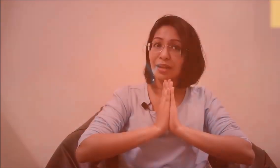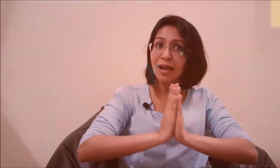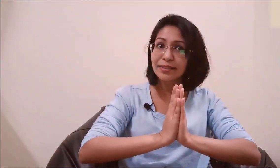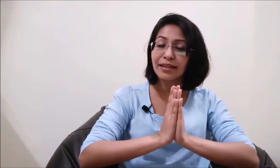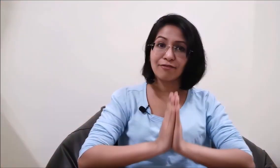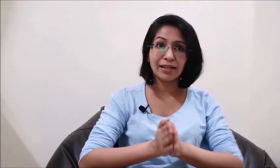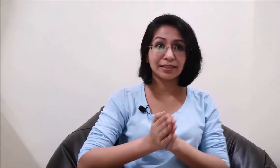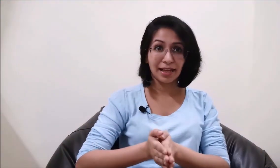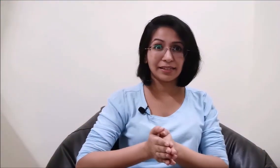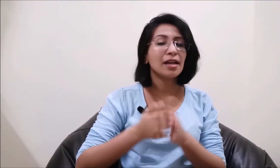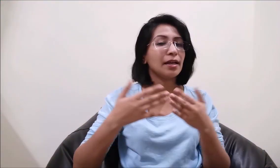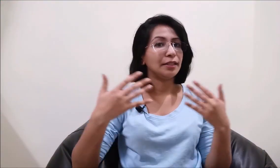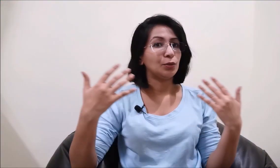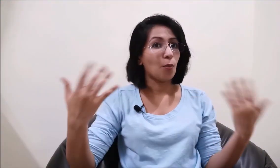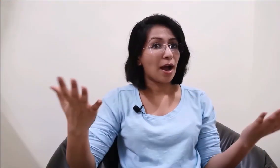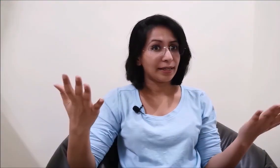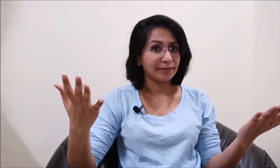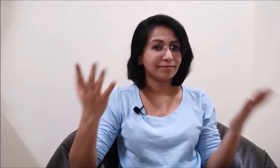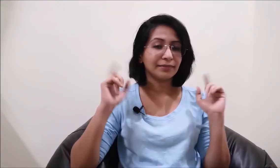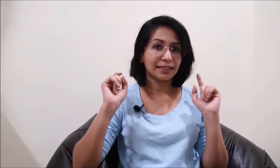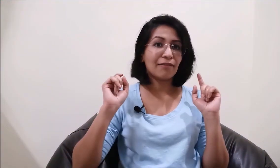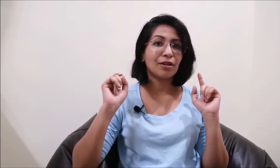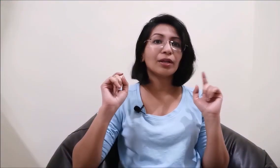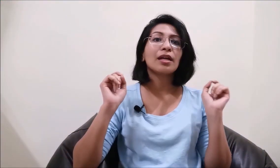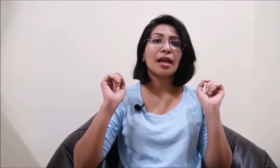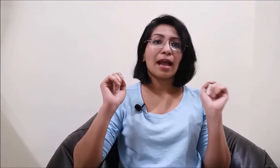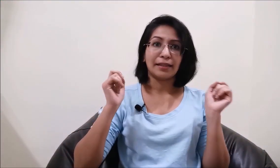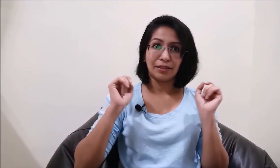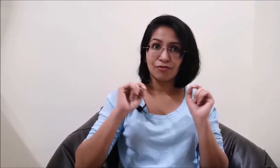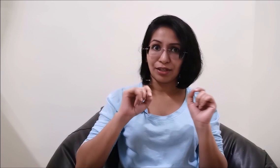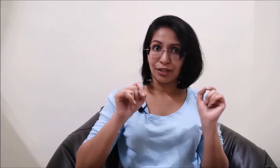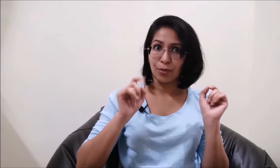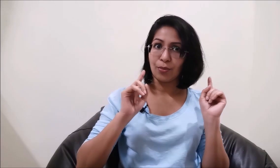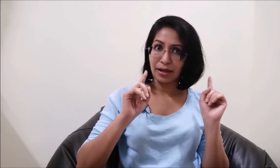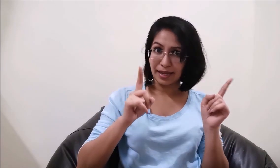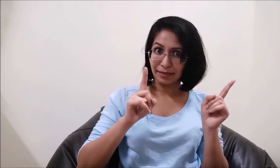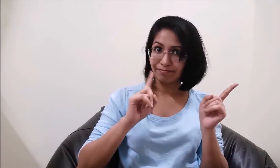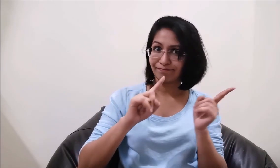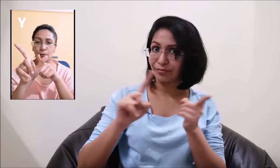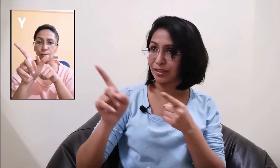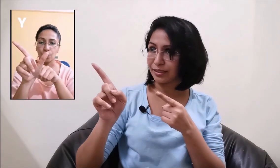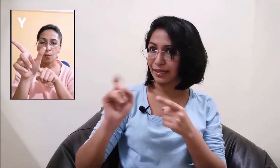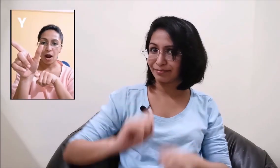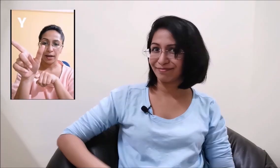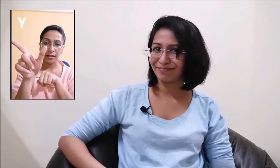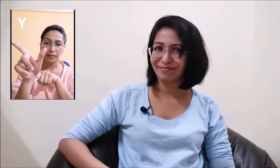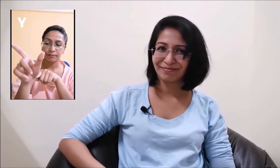Now the last and final sign is Y. Let's have a look at the video again. This side. Y.